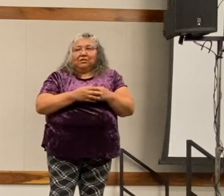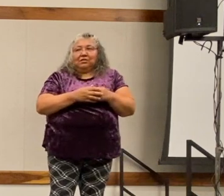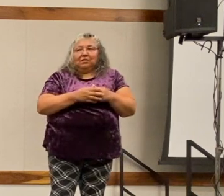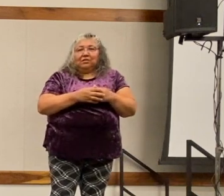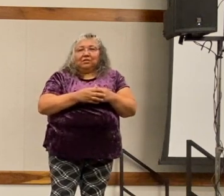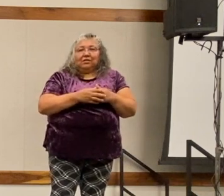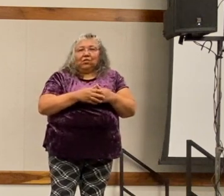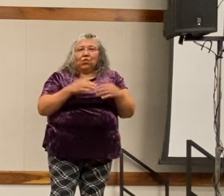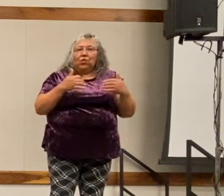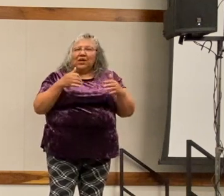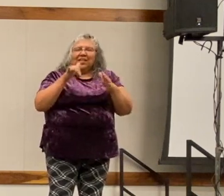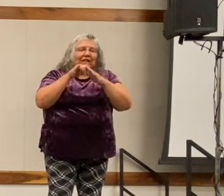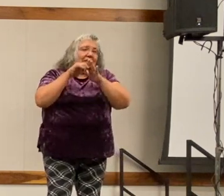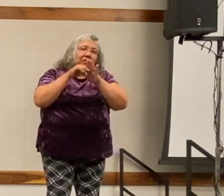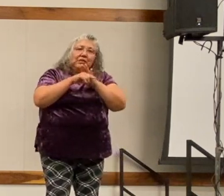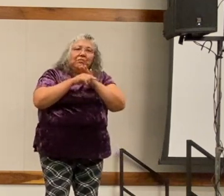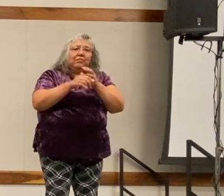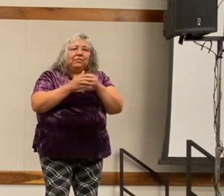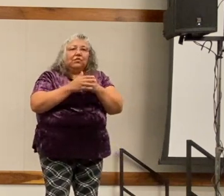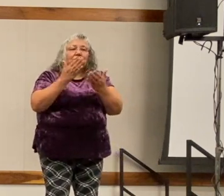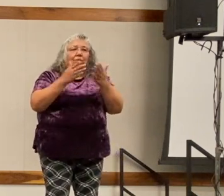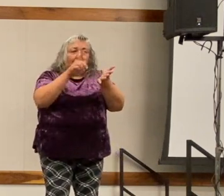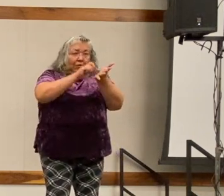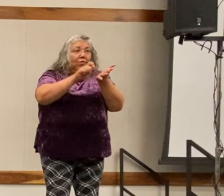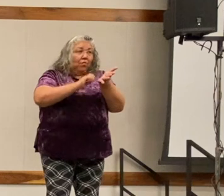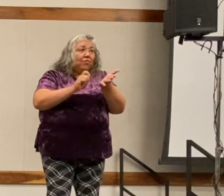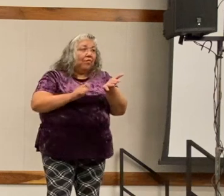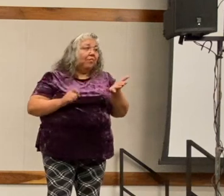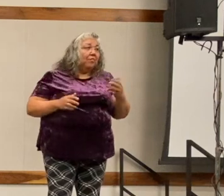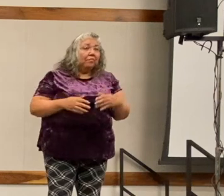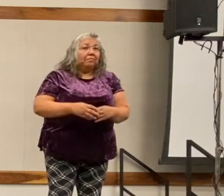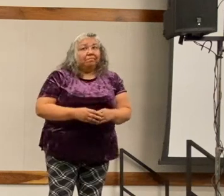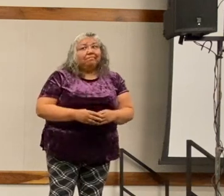that's so deep. Yeah. You should probably write that down.